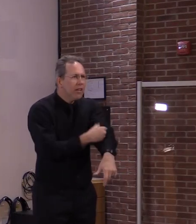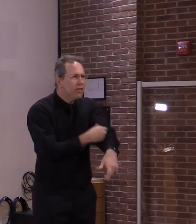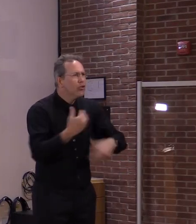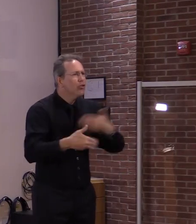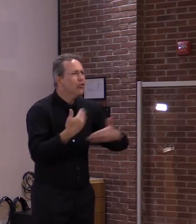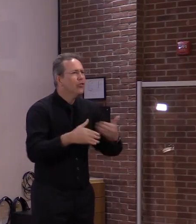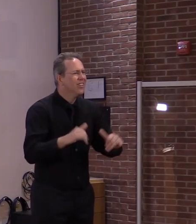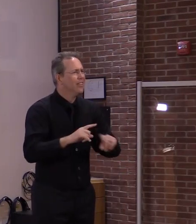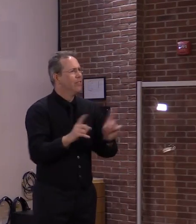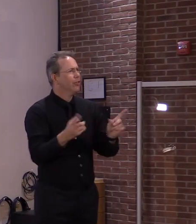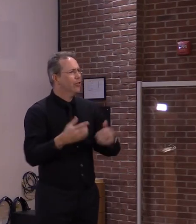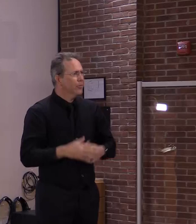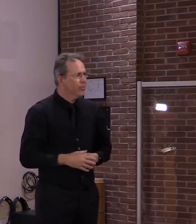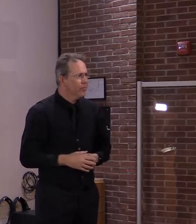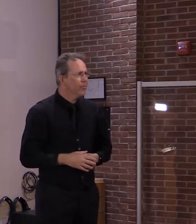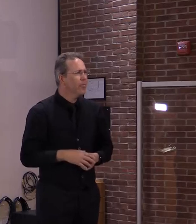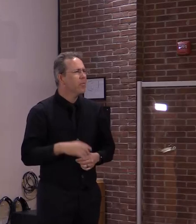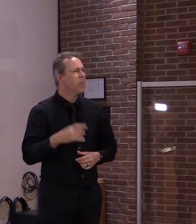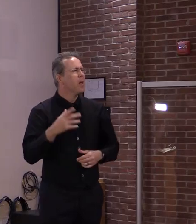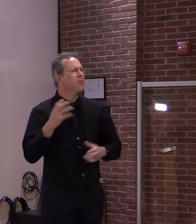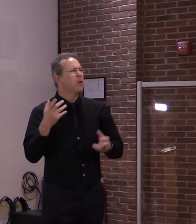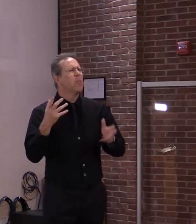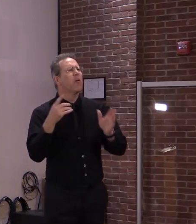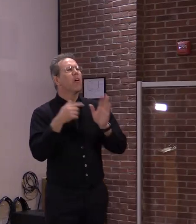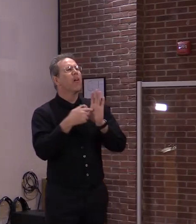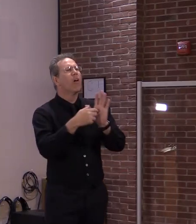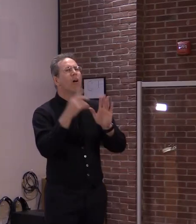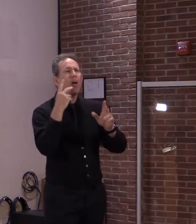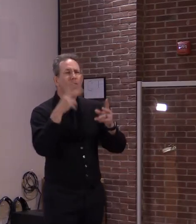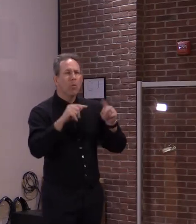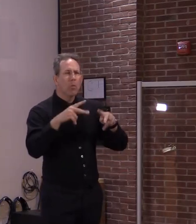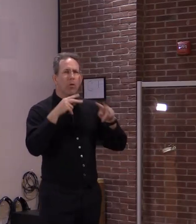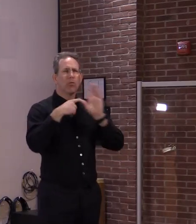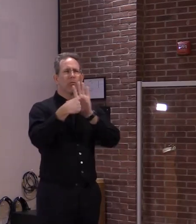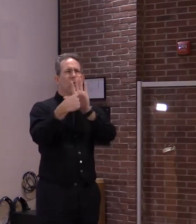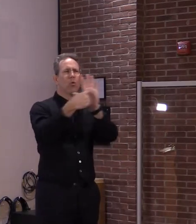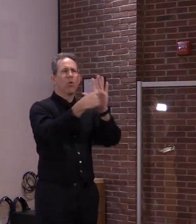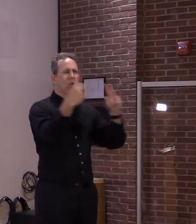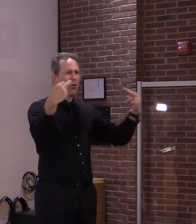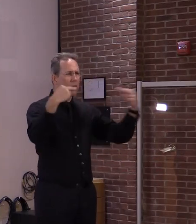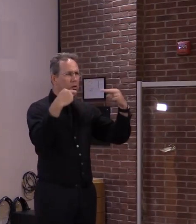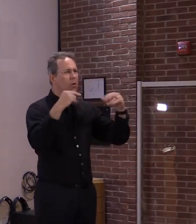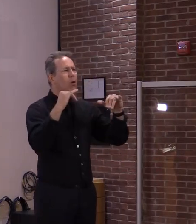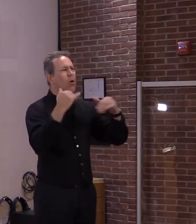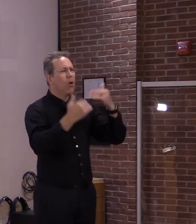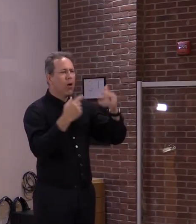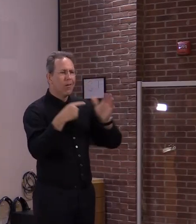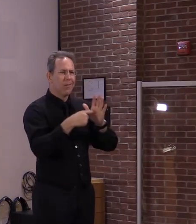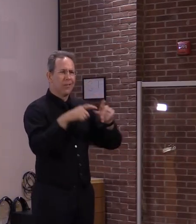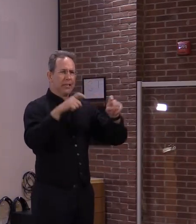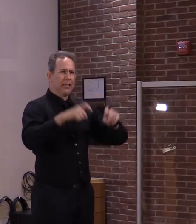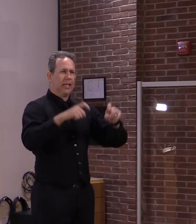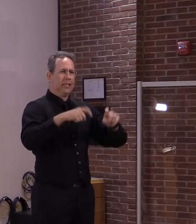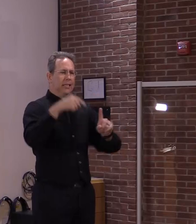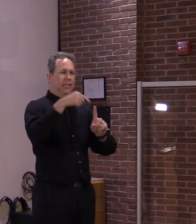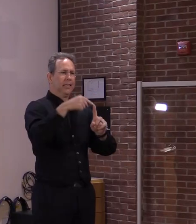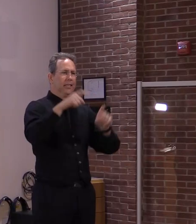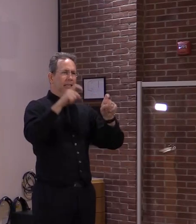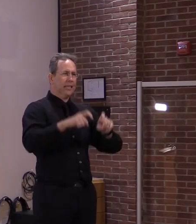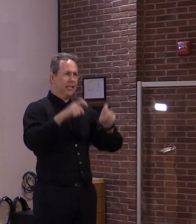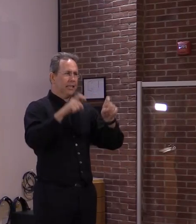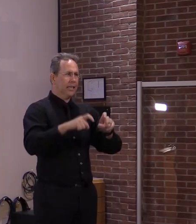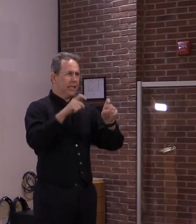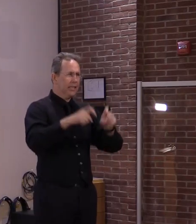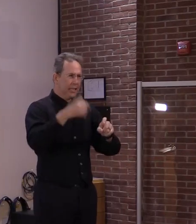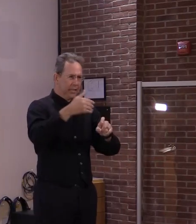date, is not just the fact that Vermont's in the top five states, often one or two, but